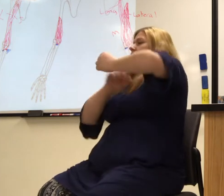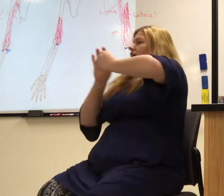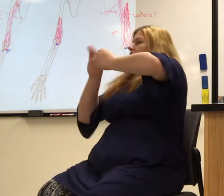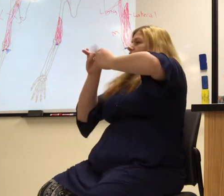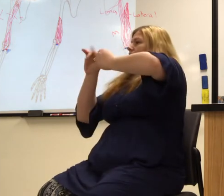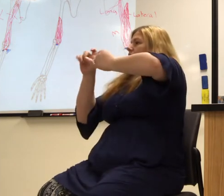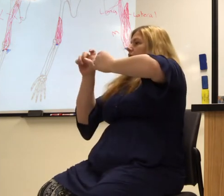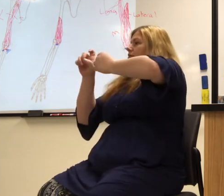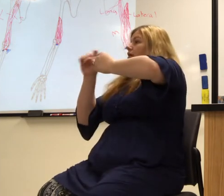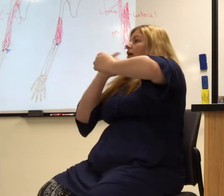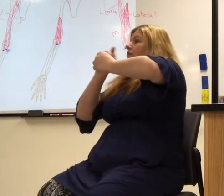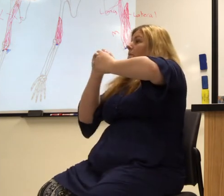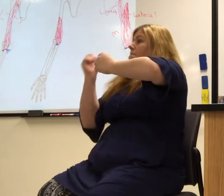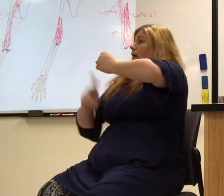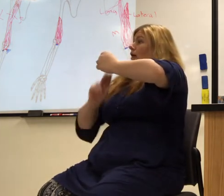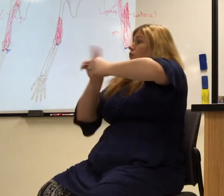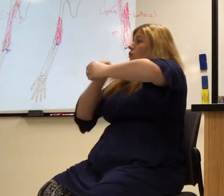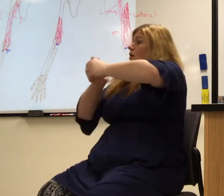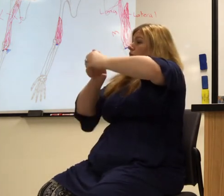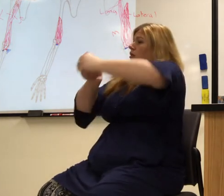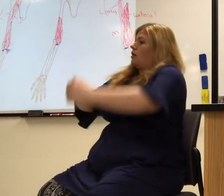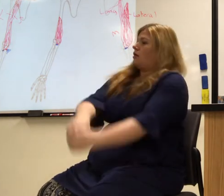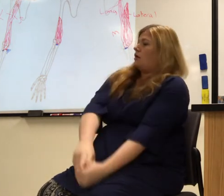flex elbow.